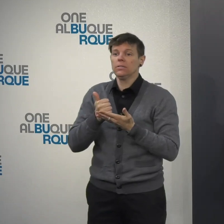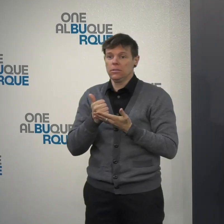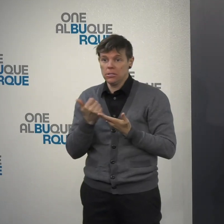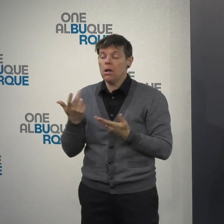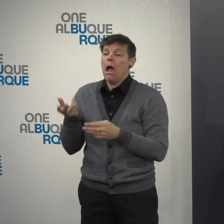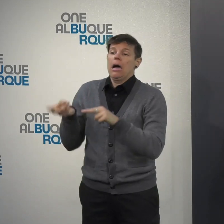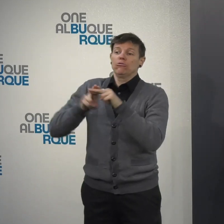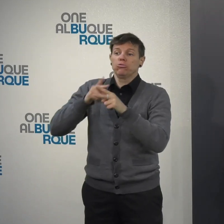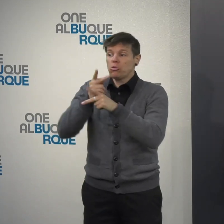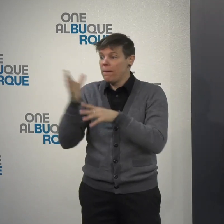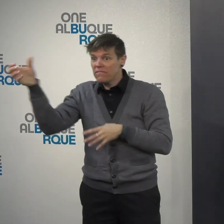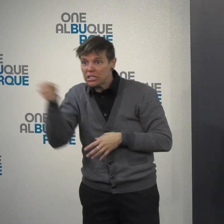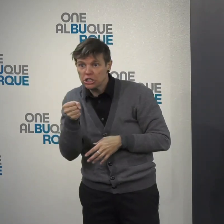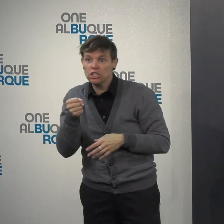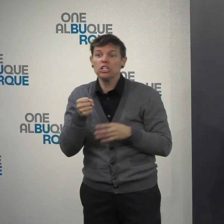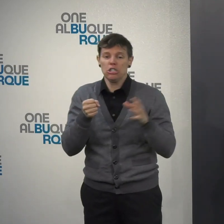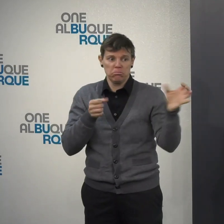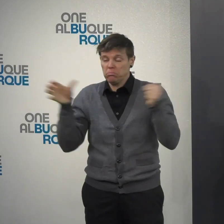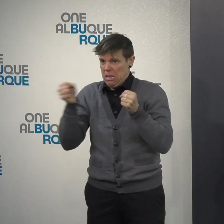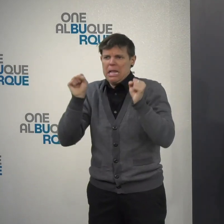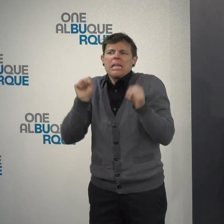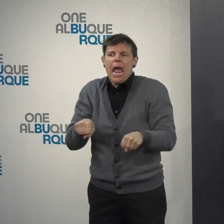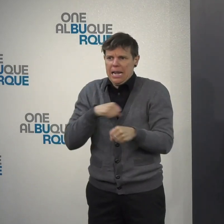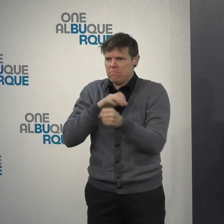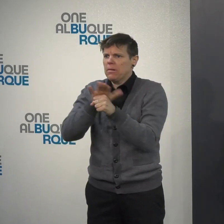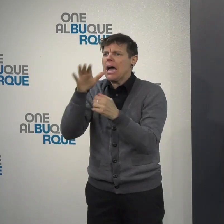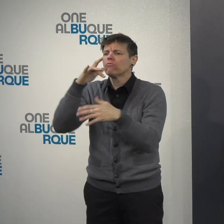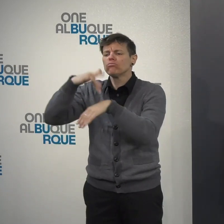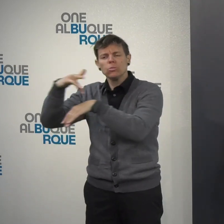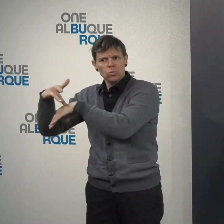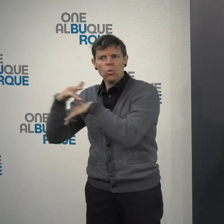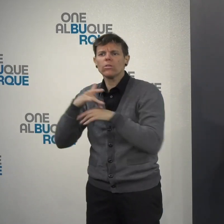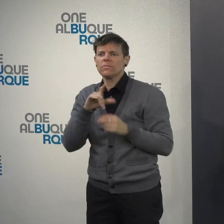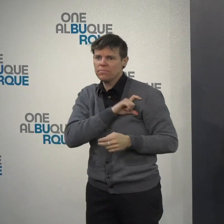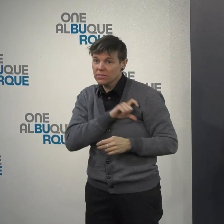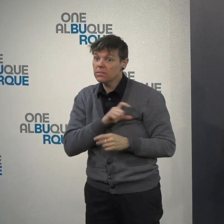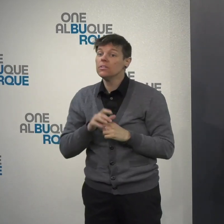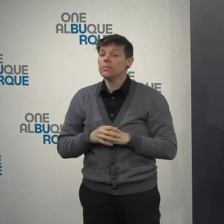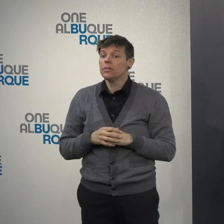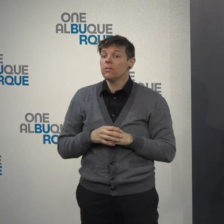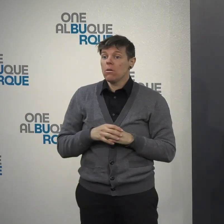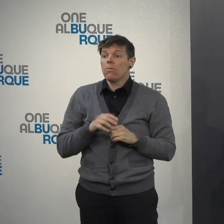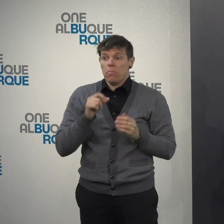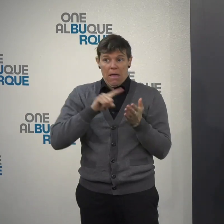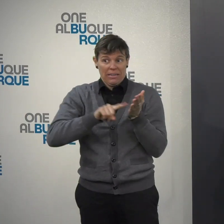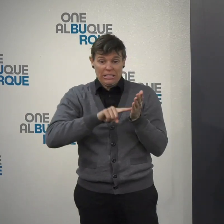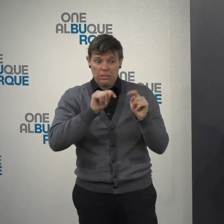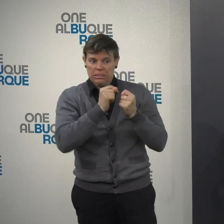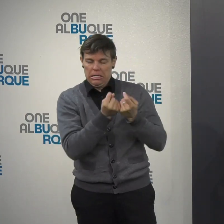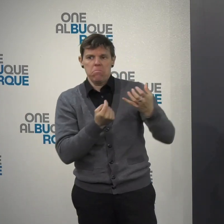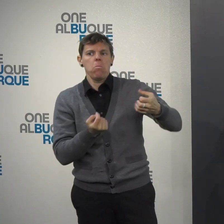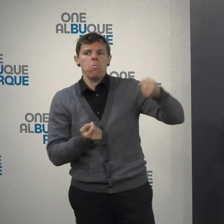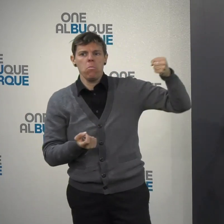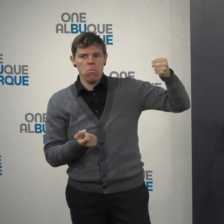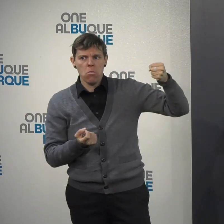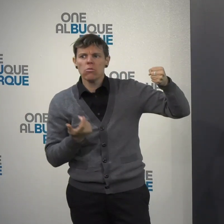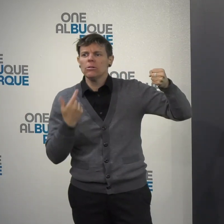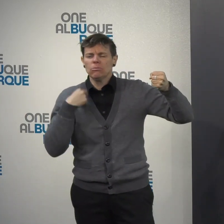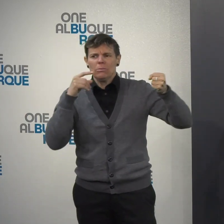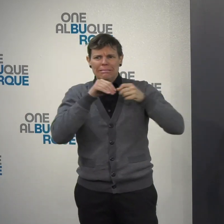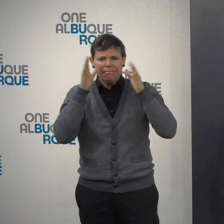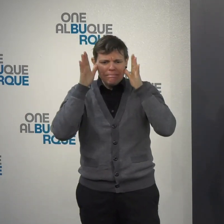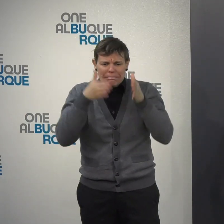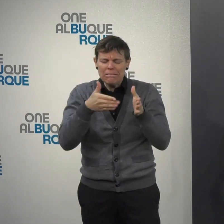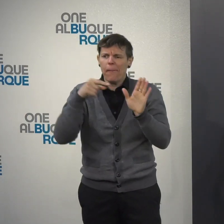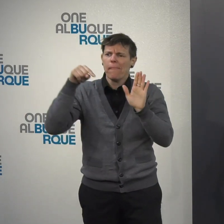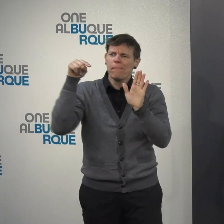to significantly impact all but the most critical investigative units, so homicide, child abuse, sex crimes, things of